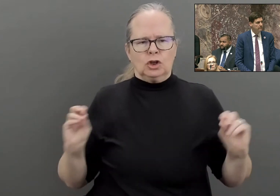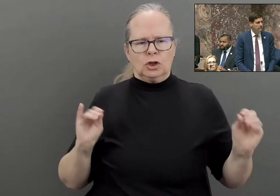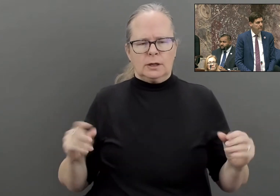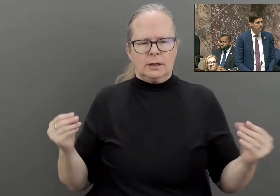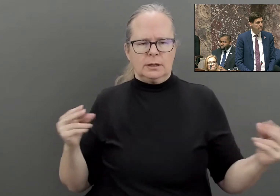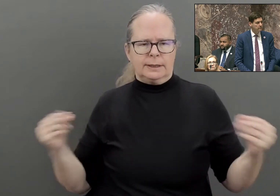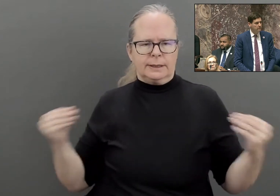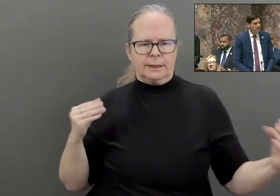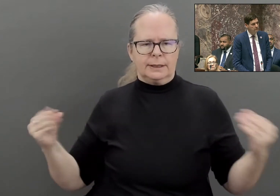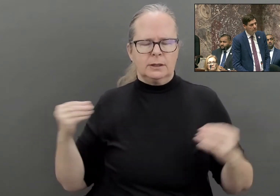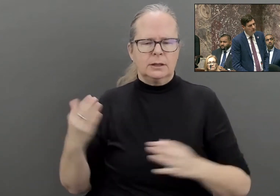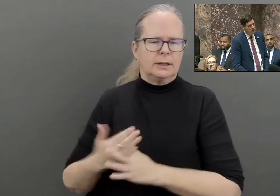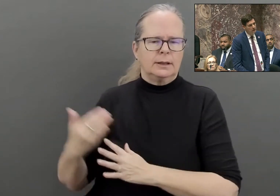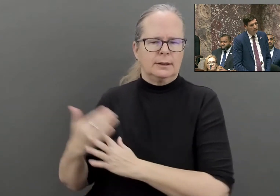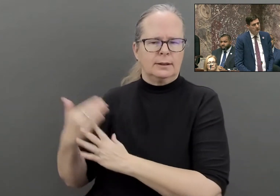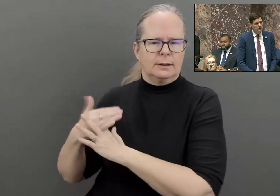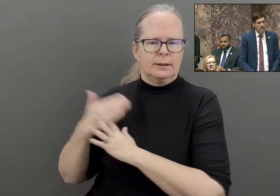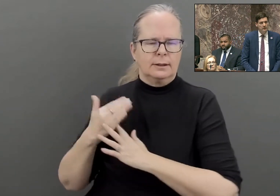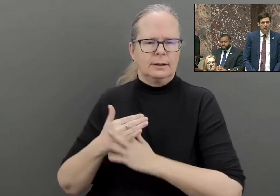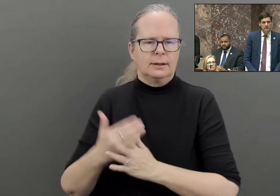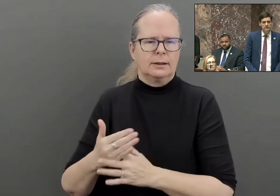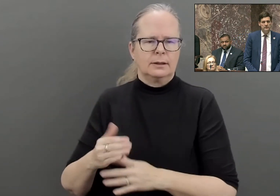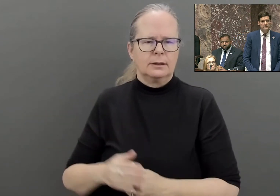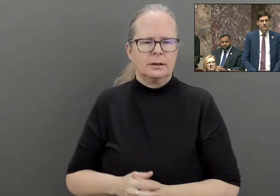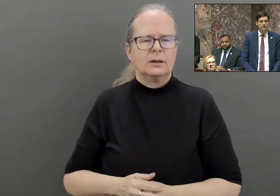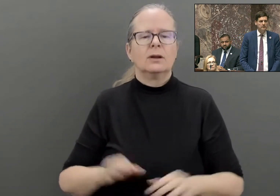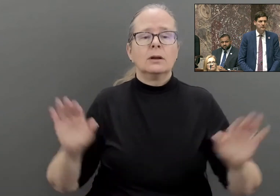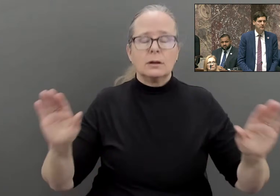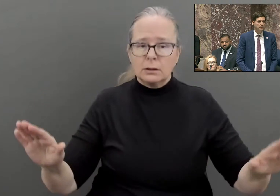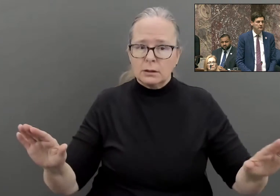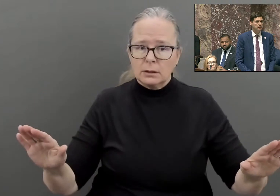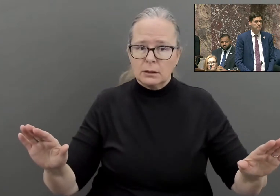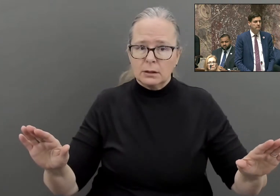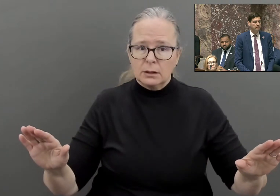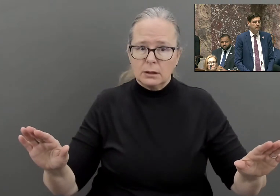Member, he has just barely started. Take your time.